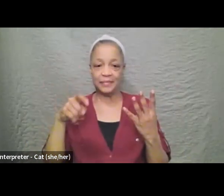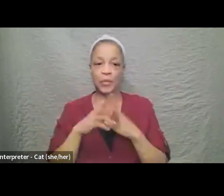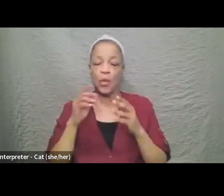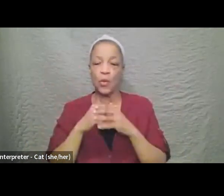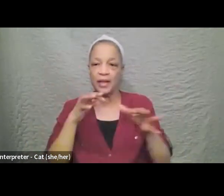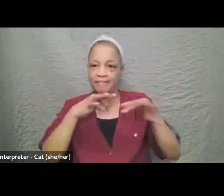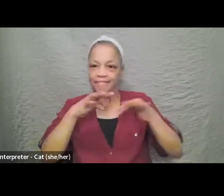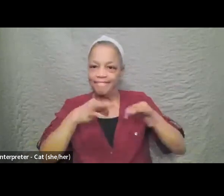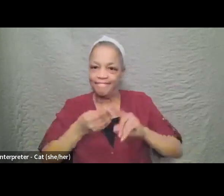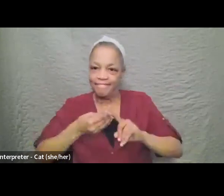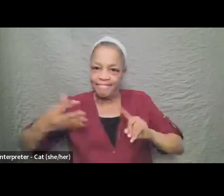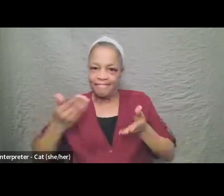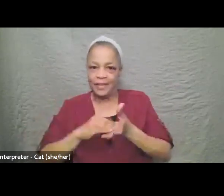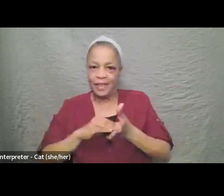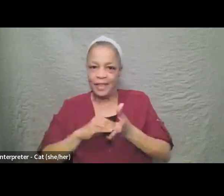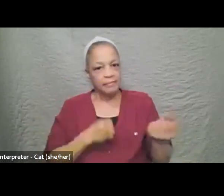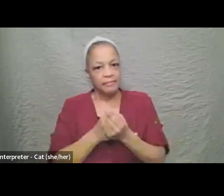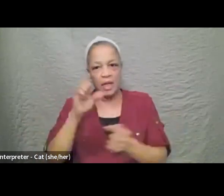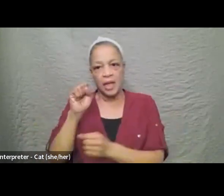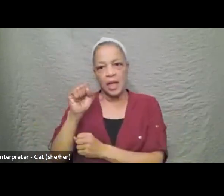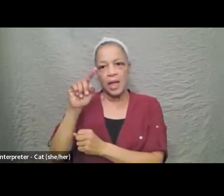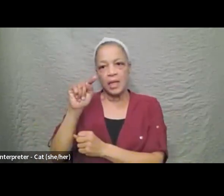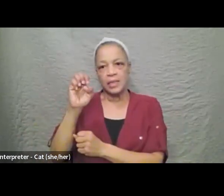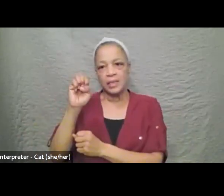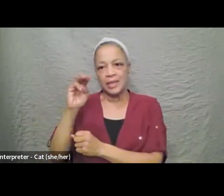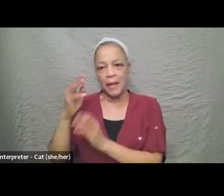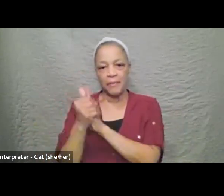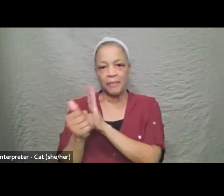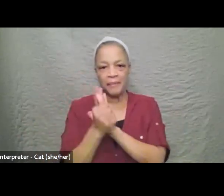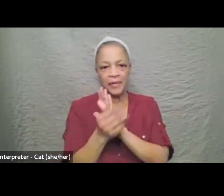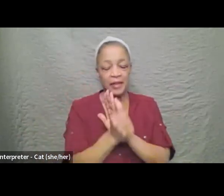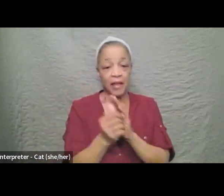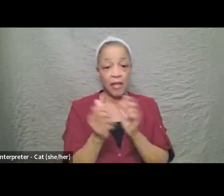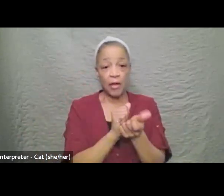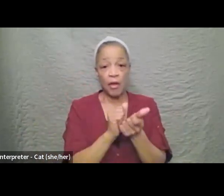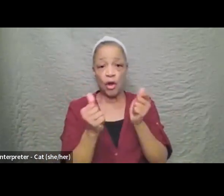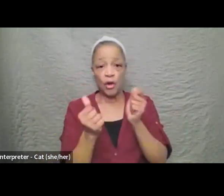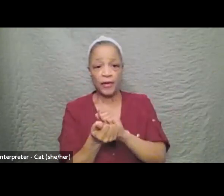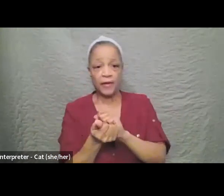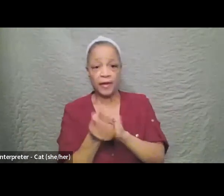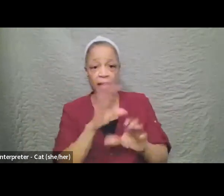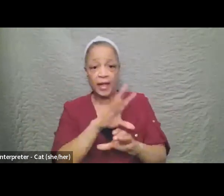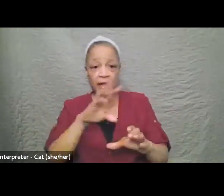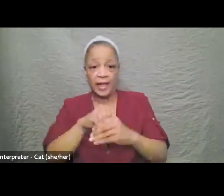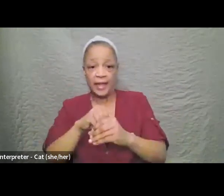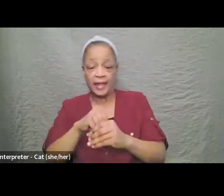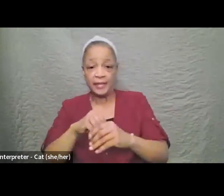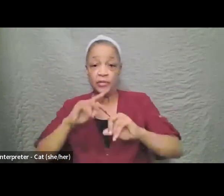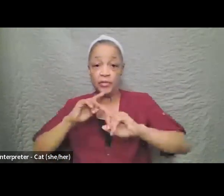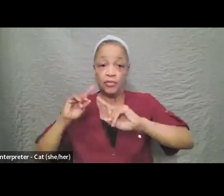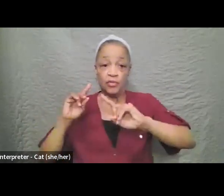redefine and foster STEM competencies that are adaptive, inclusive, and